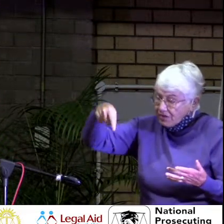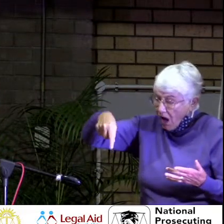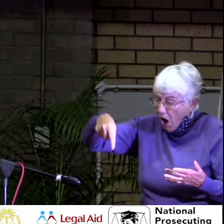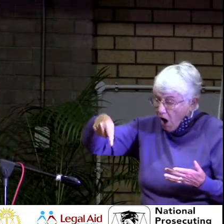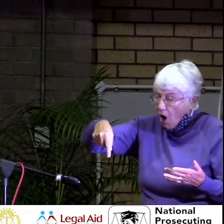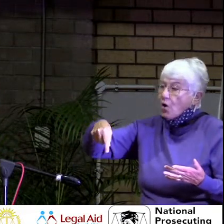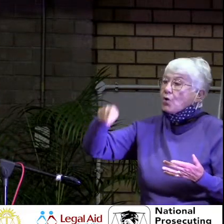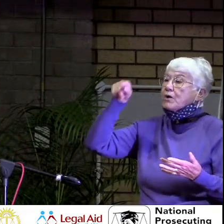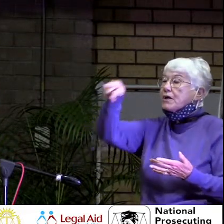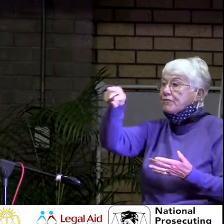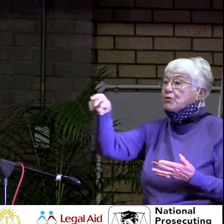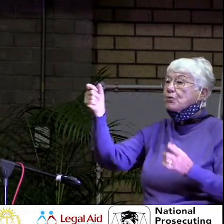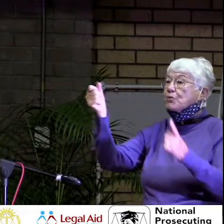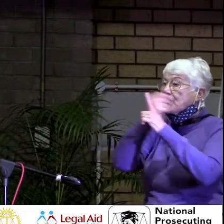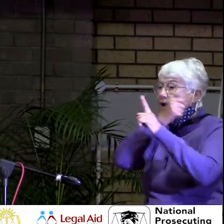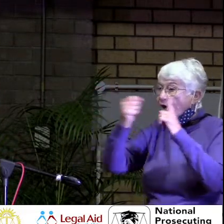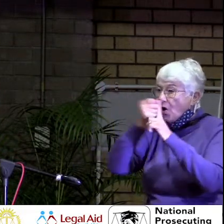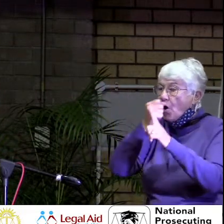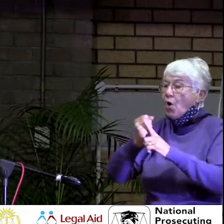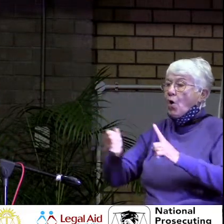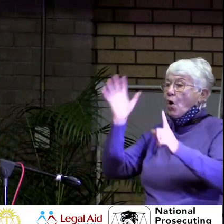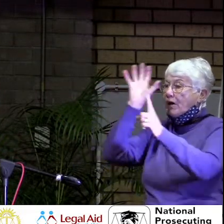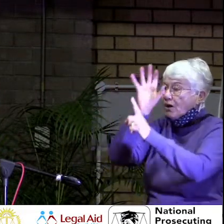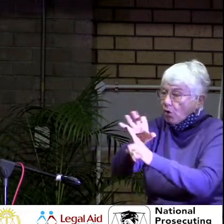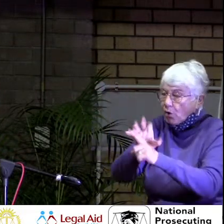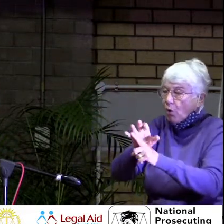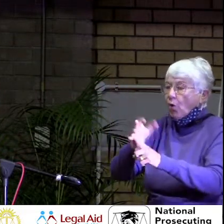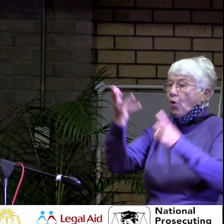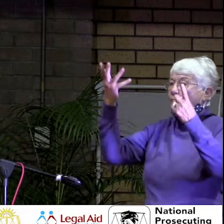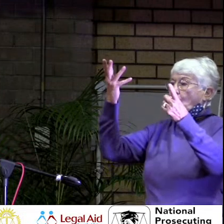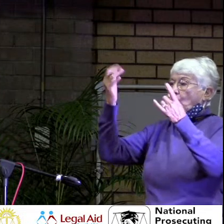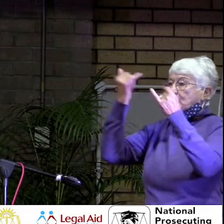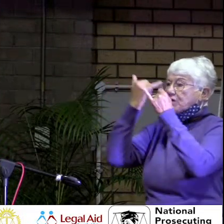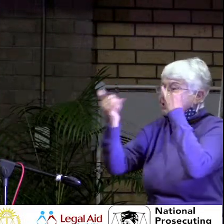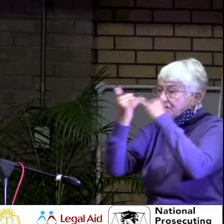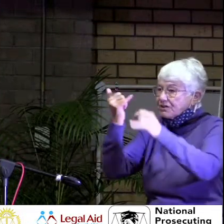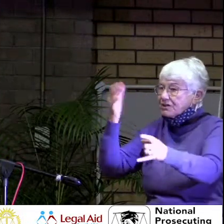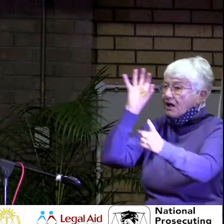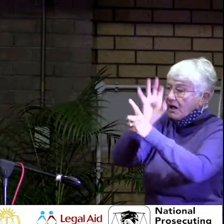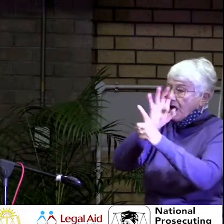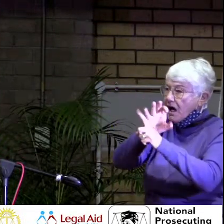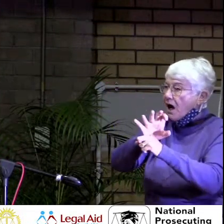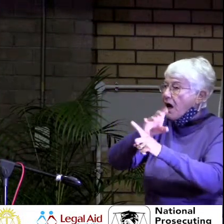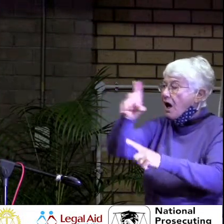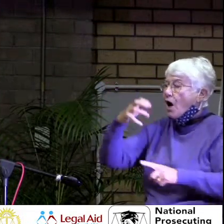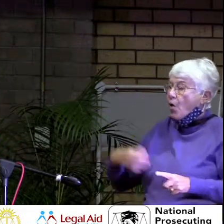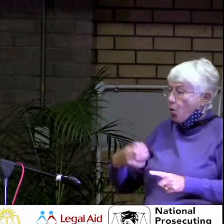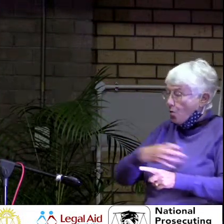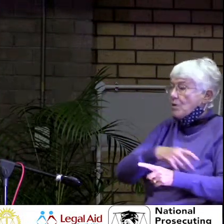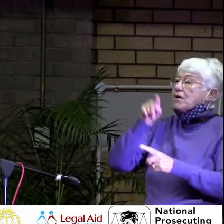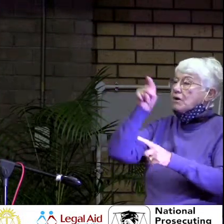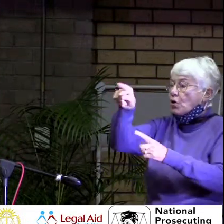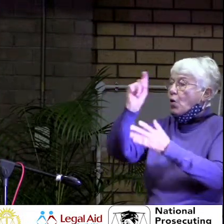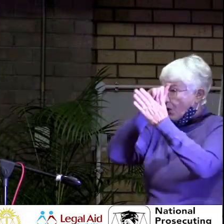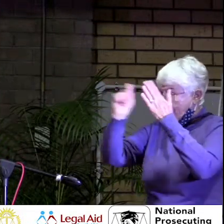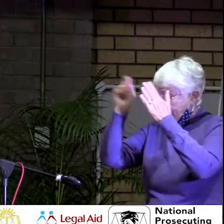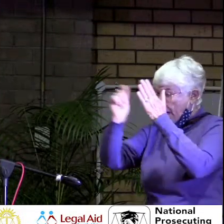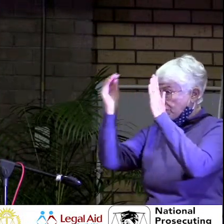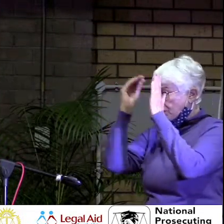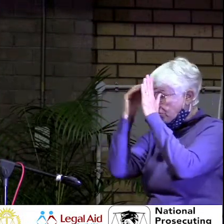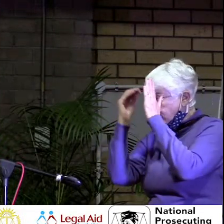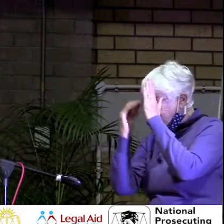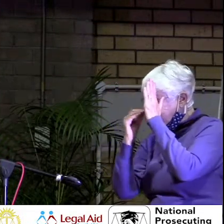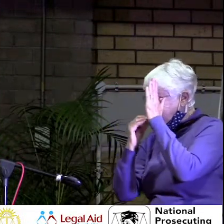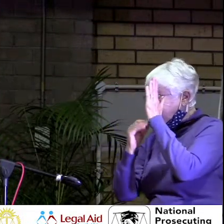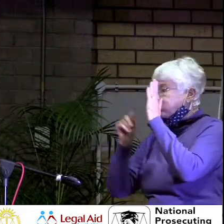that register. And the group of people that have to be checked are people working with children still,